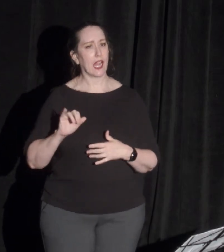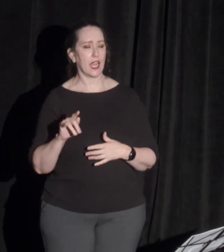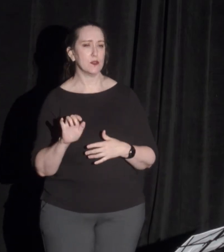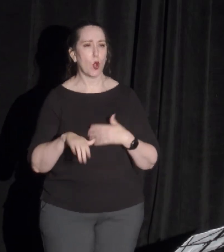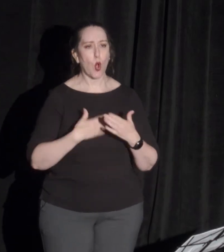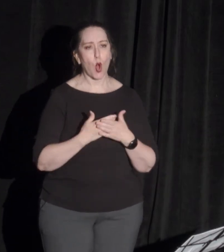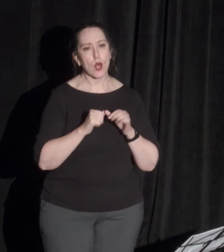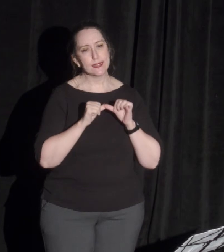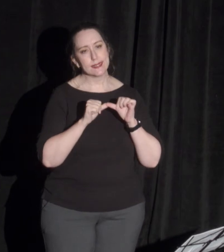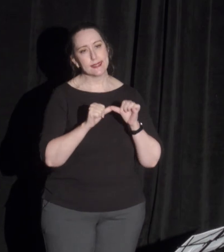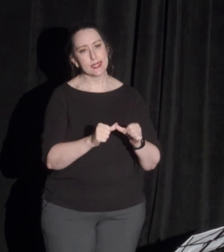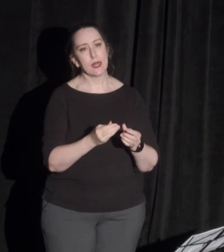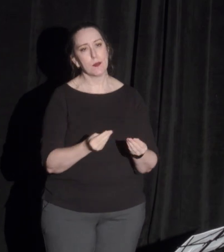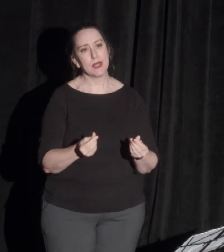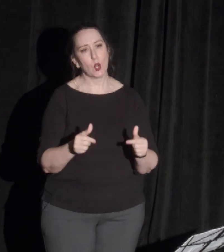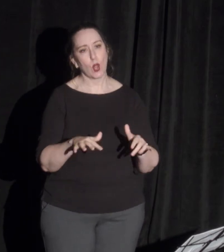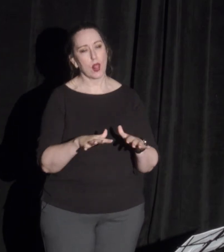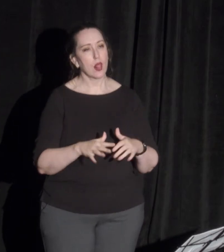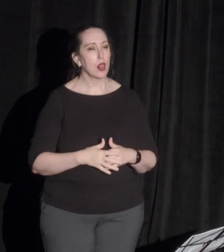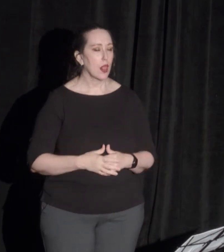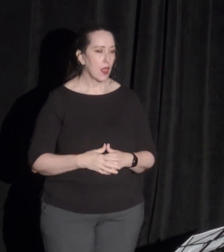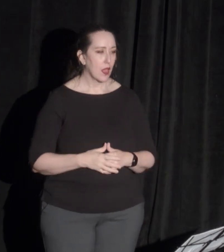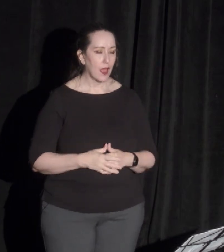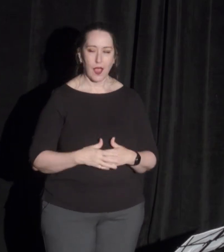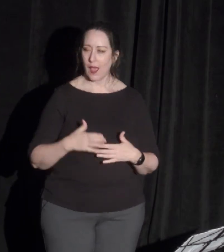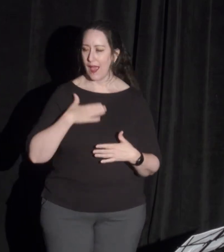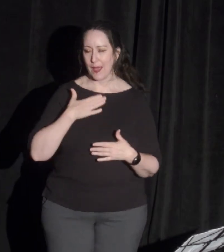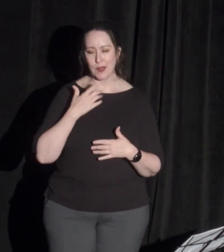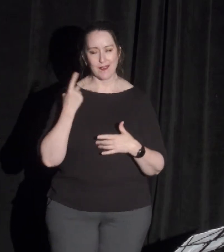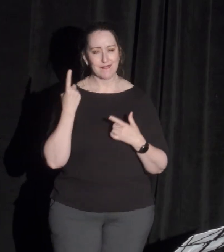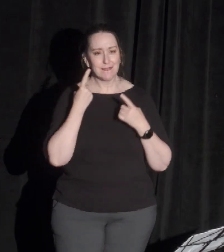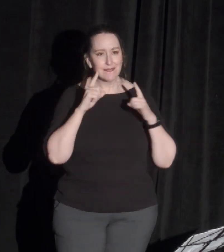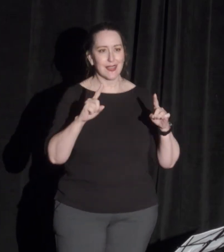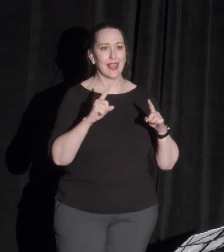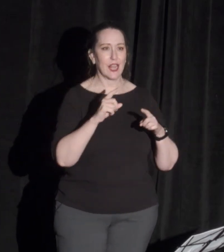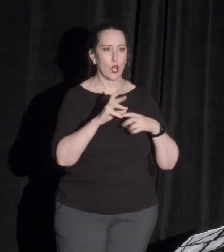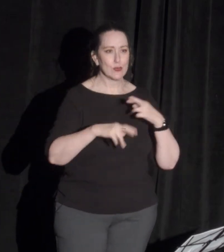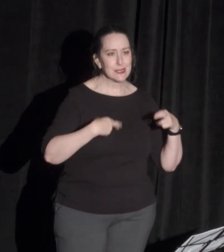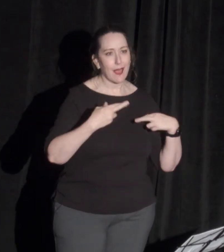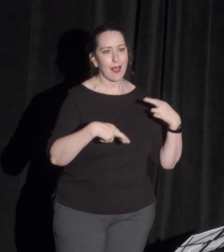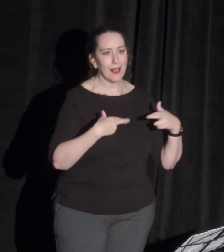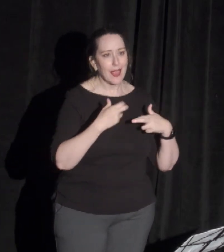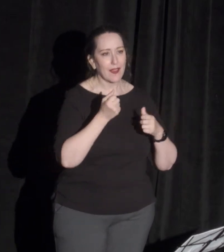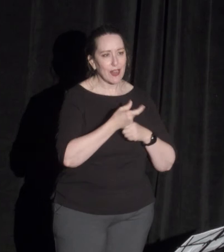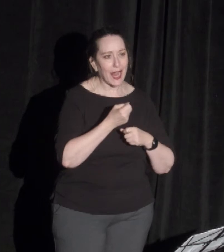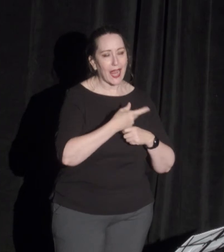sustainable materials. I'm so glad that we finally started recycling every age instead of just throwing them away.